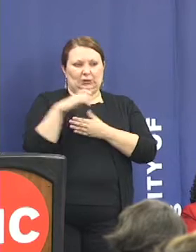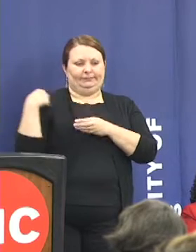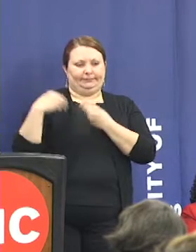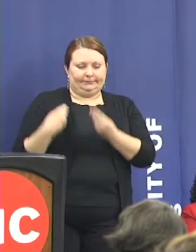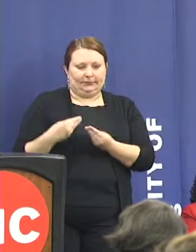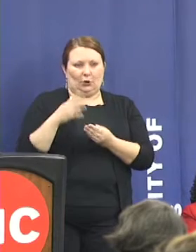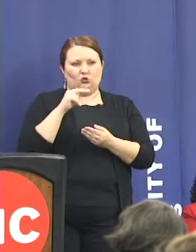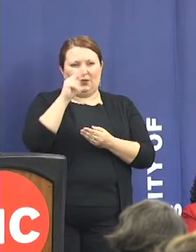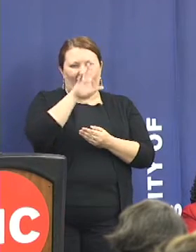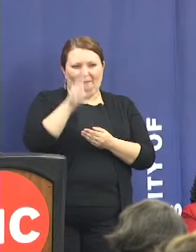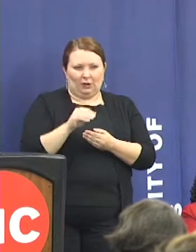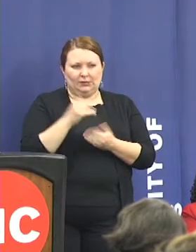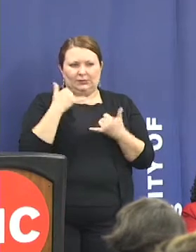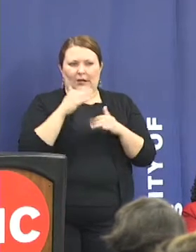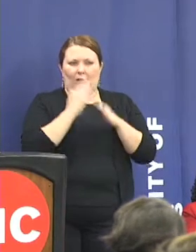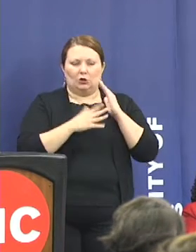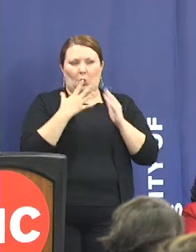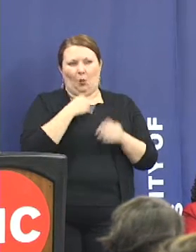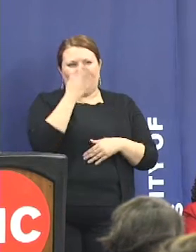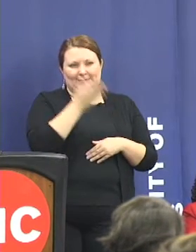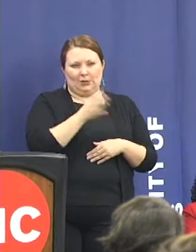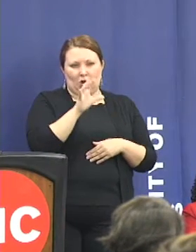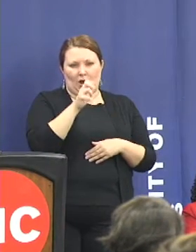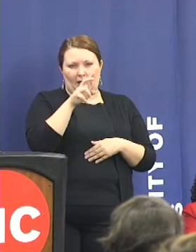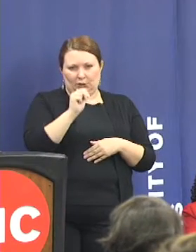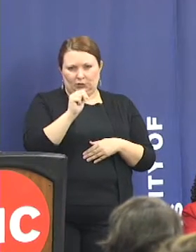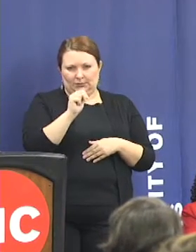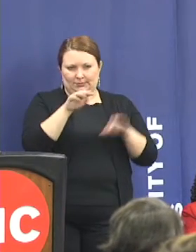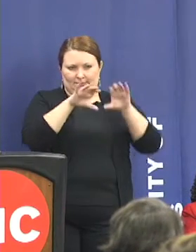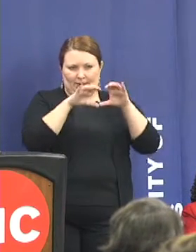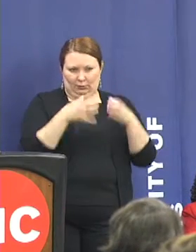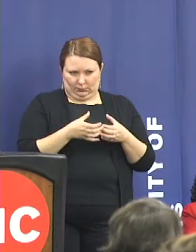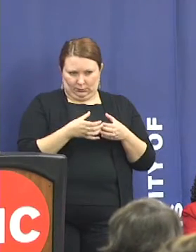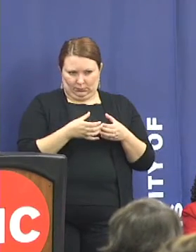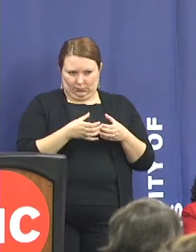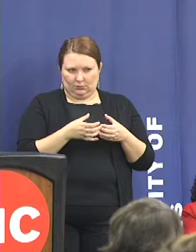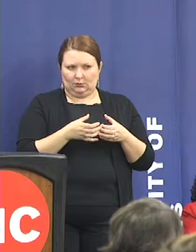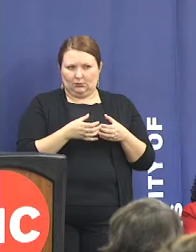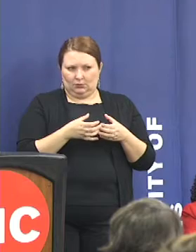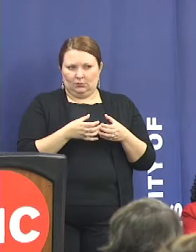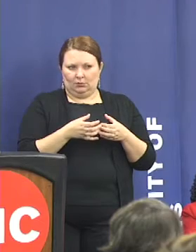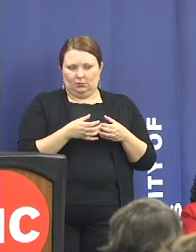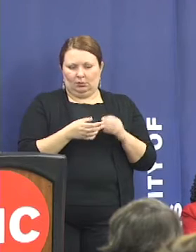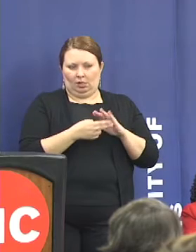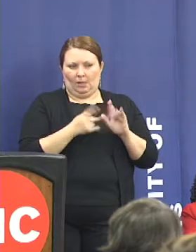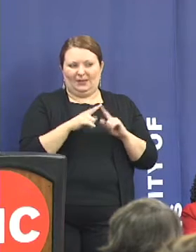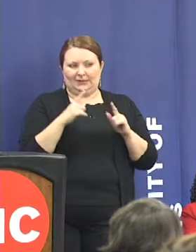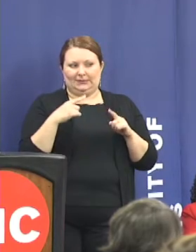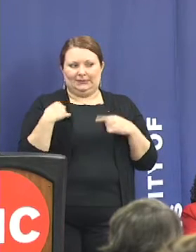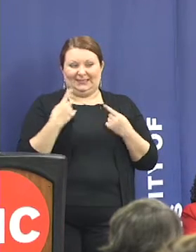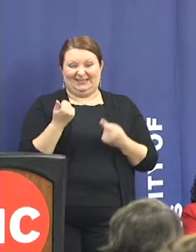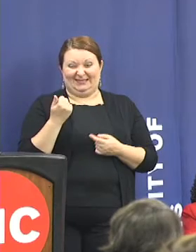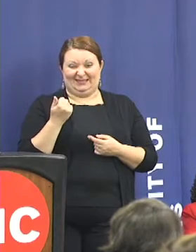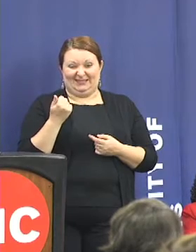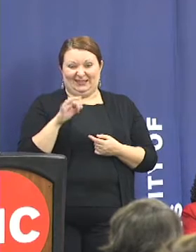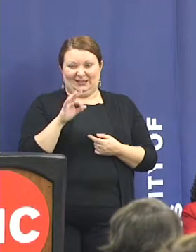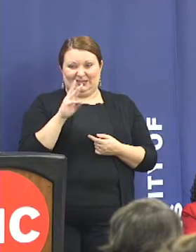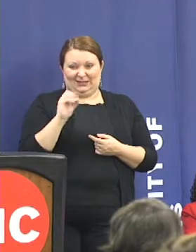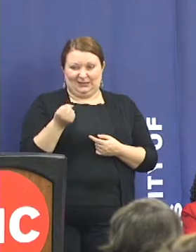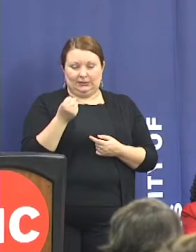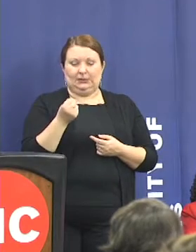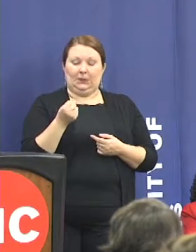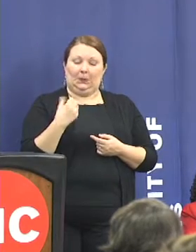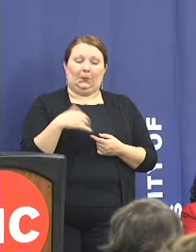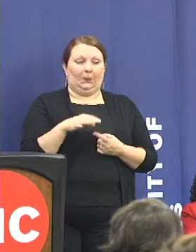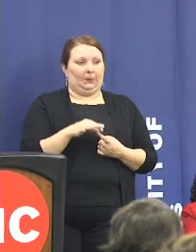Africa still fall under the white slash Caucasian category. And especially since the late 1960s, this